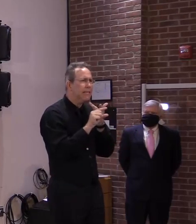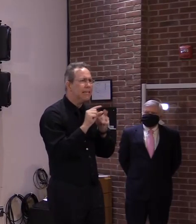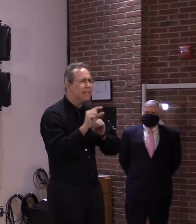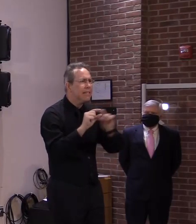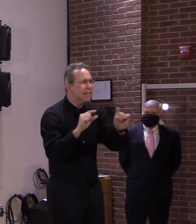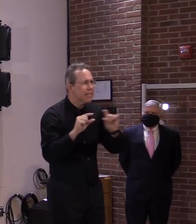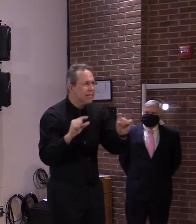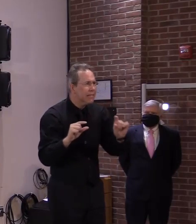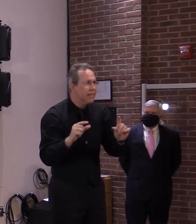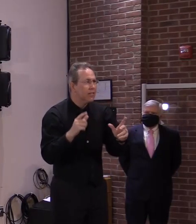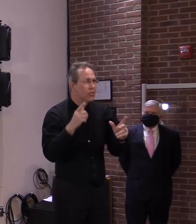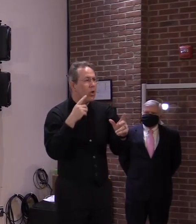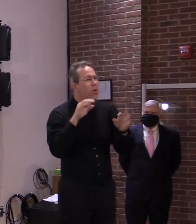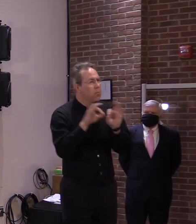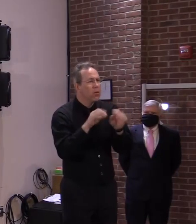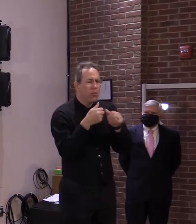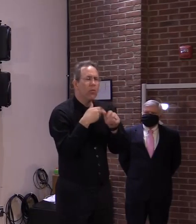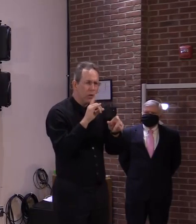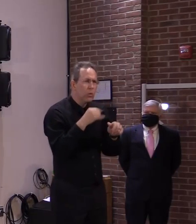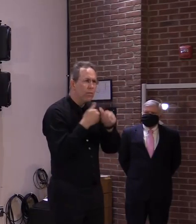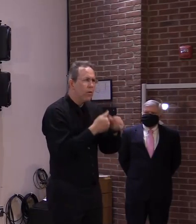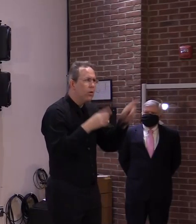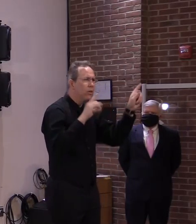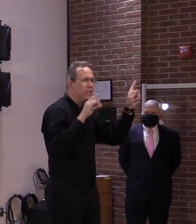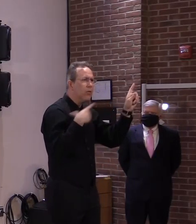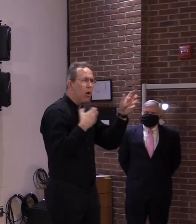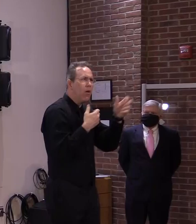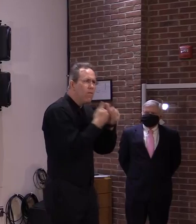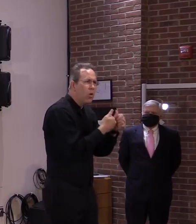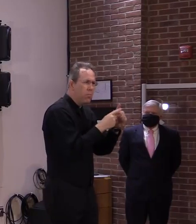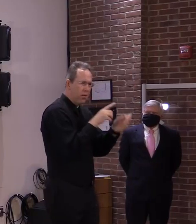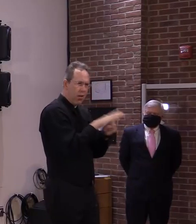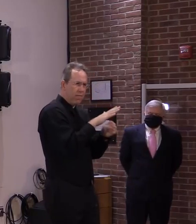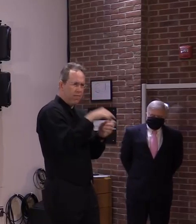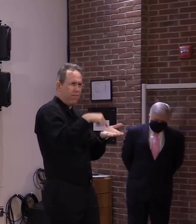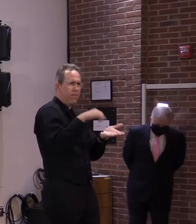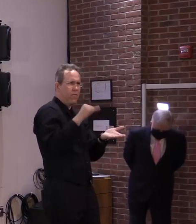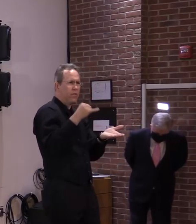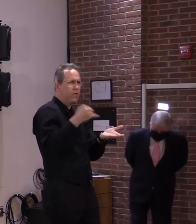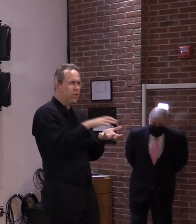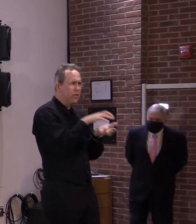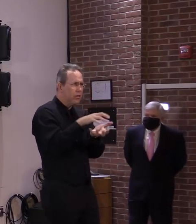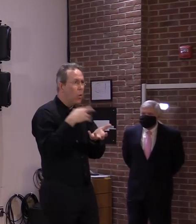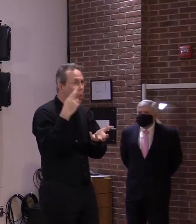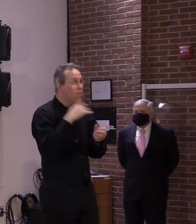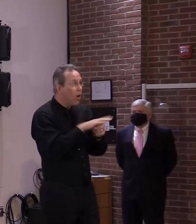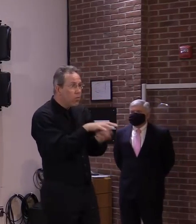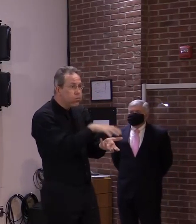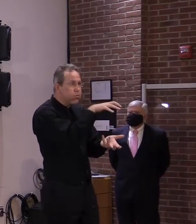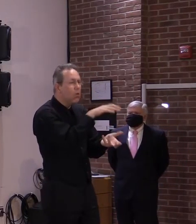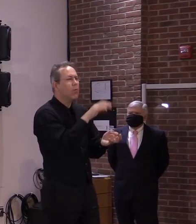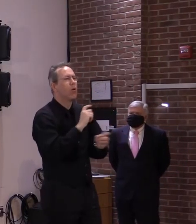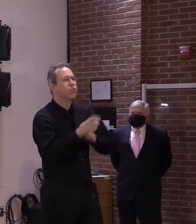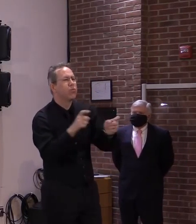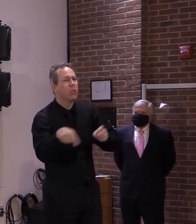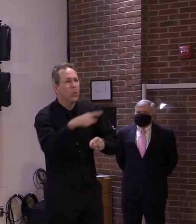the vaccine becomes more abundant, which will be in the very near future, we hope. Speaking of that,